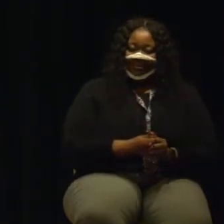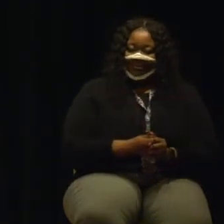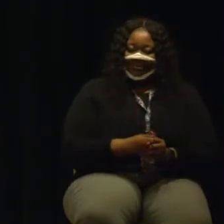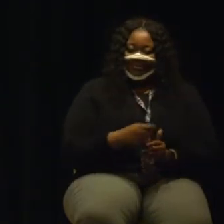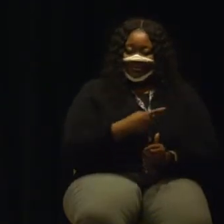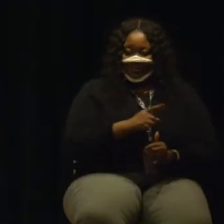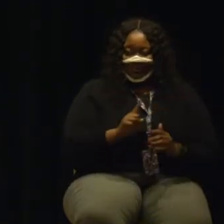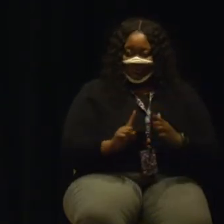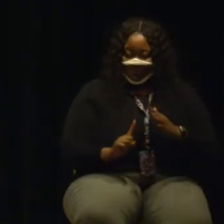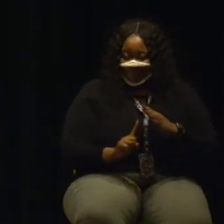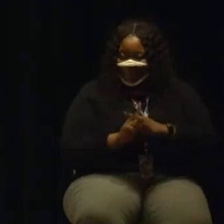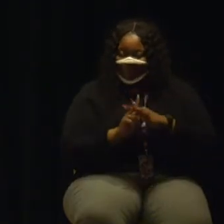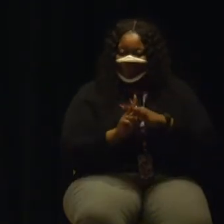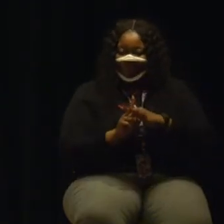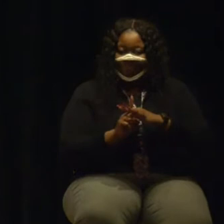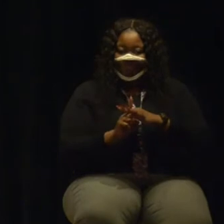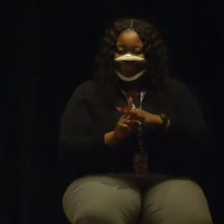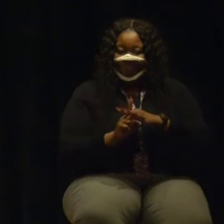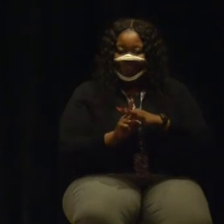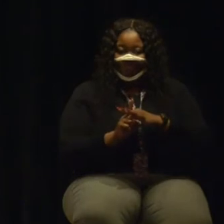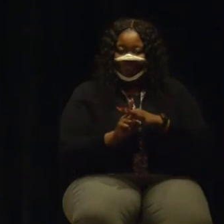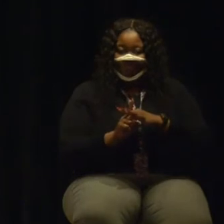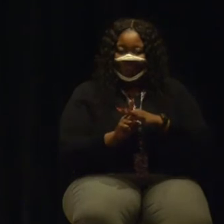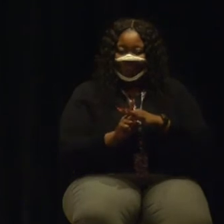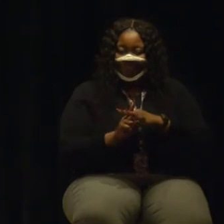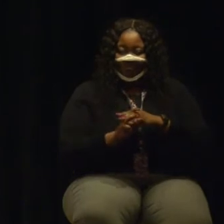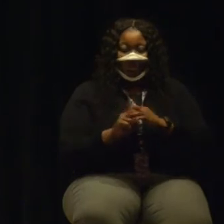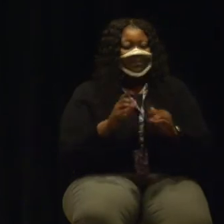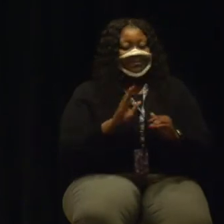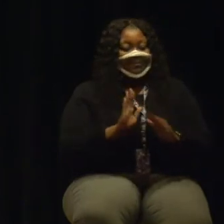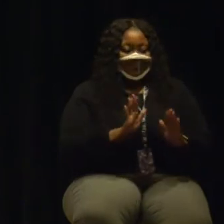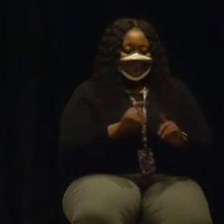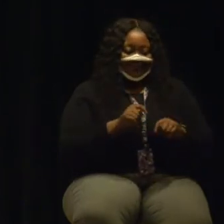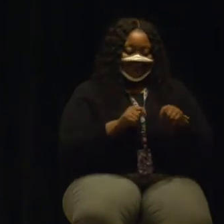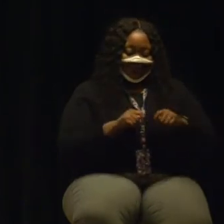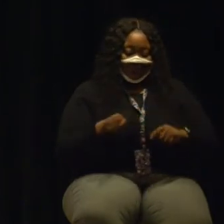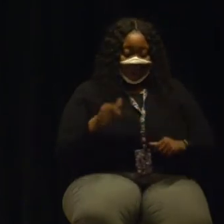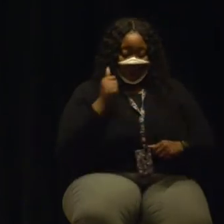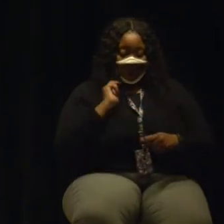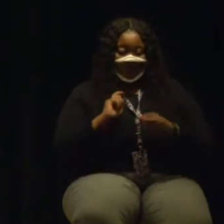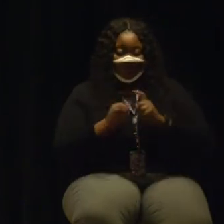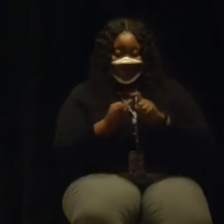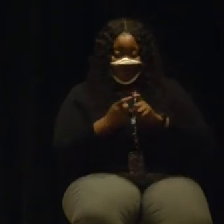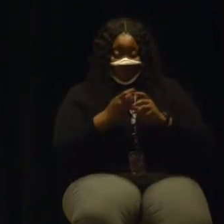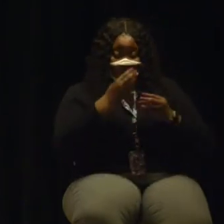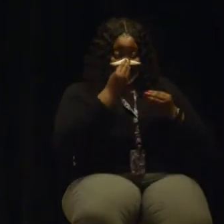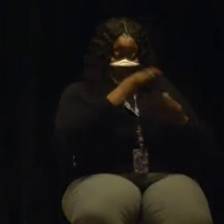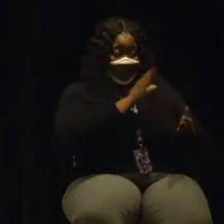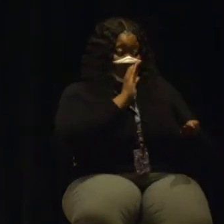was like, hey, you know, you want dirt on him? Let me tell you. And it turned out that